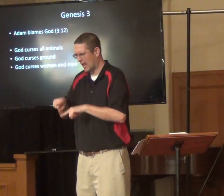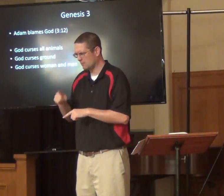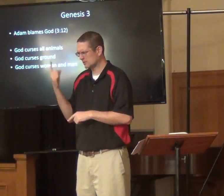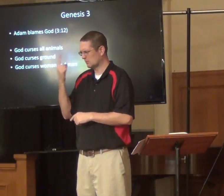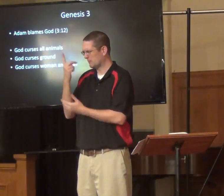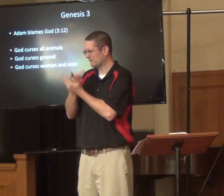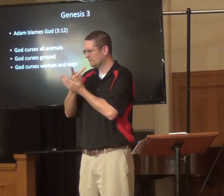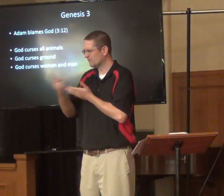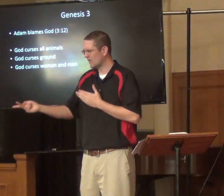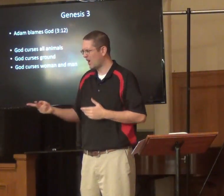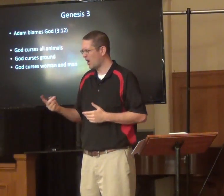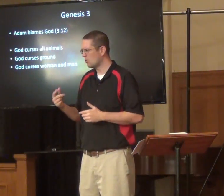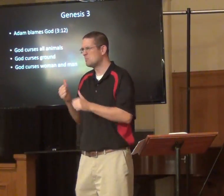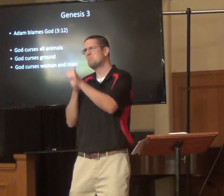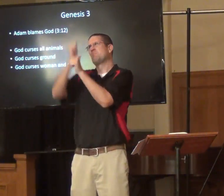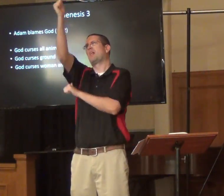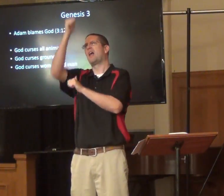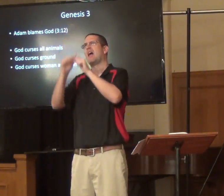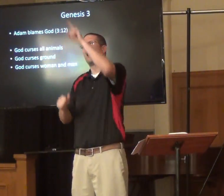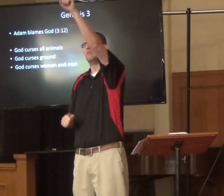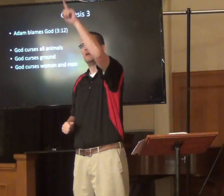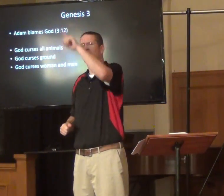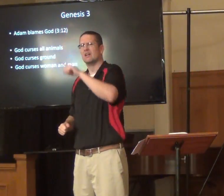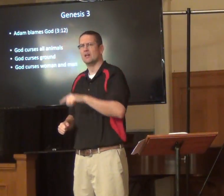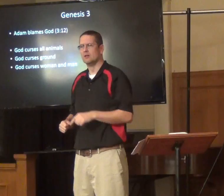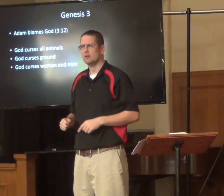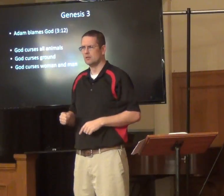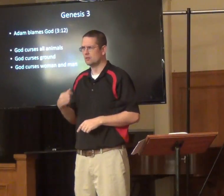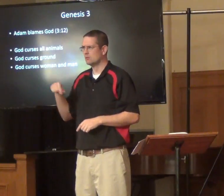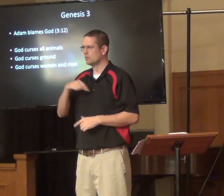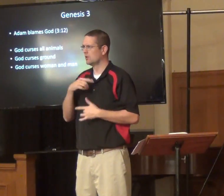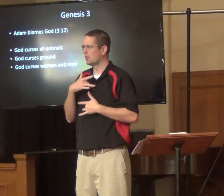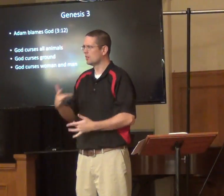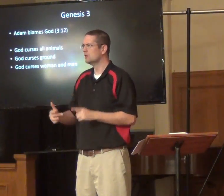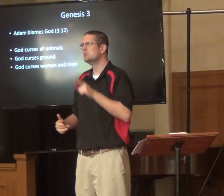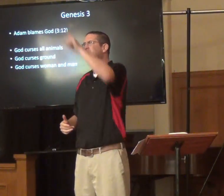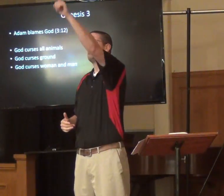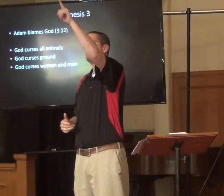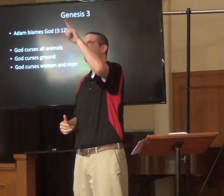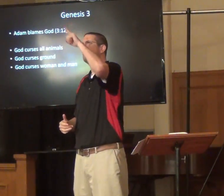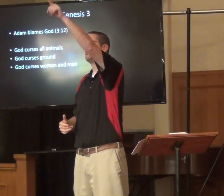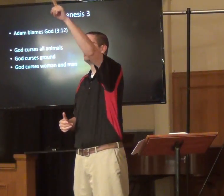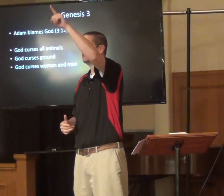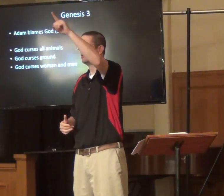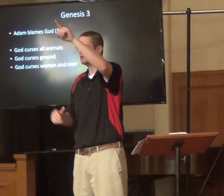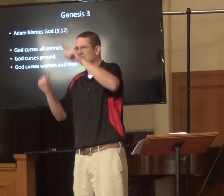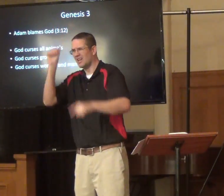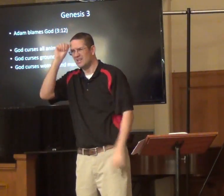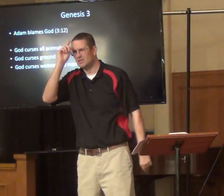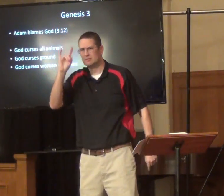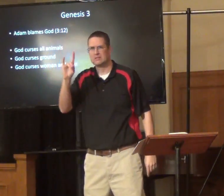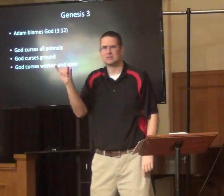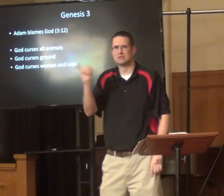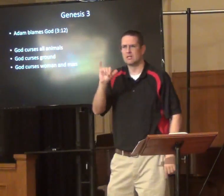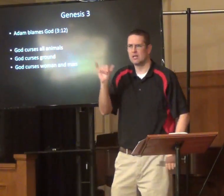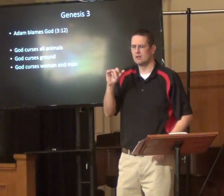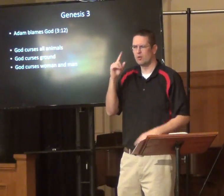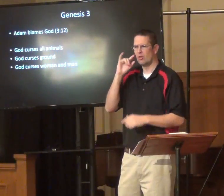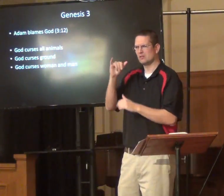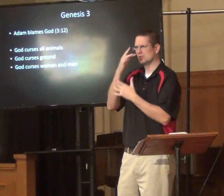when something happens and something fails, we blame God? We usually do that. Adam was the